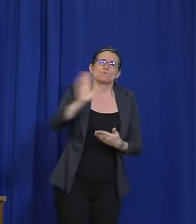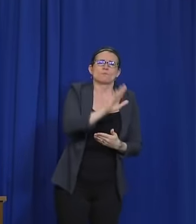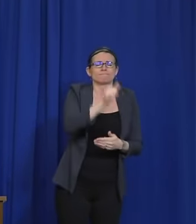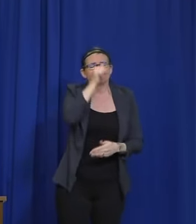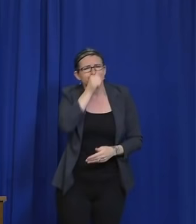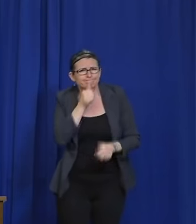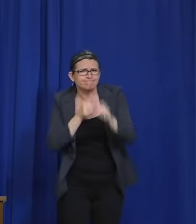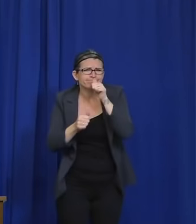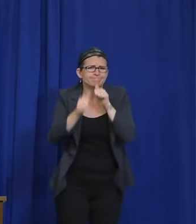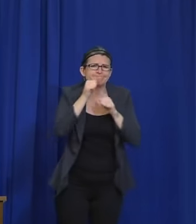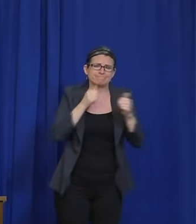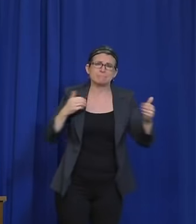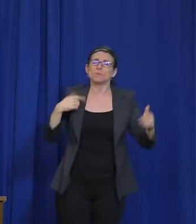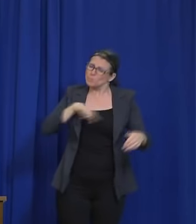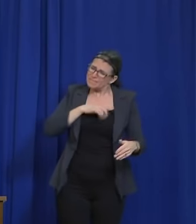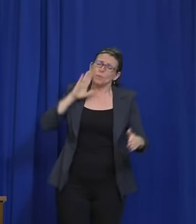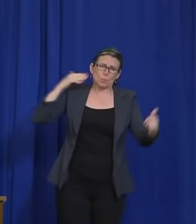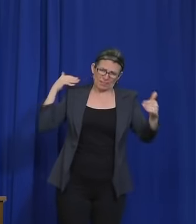on this path,